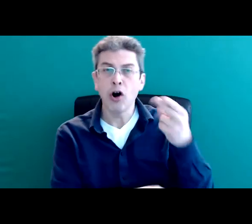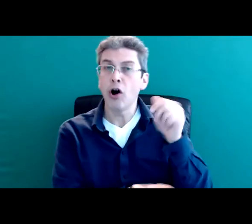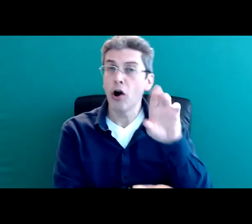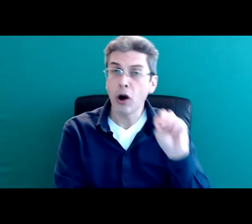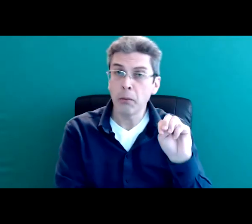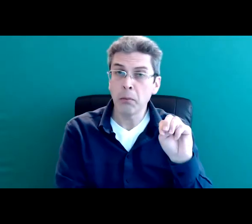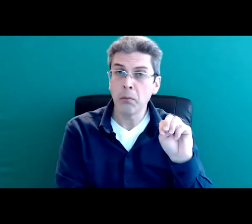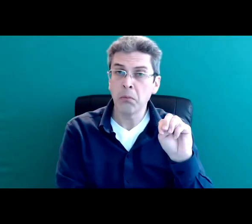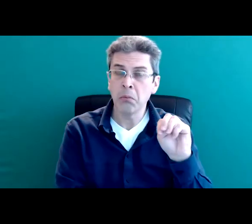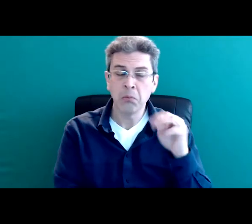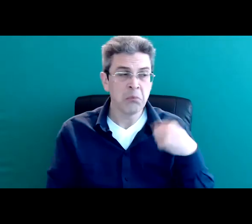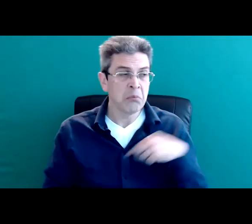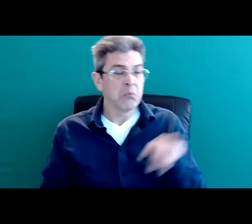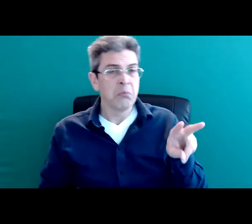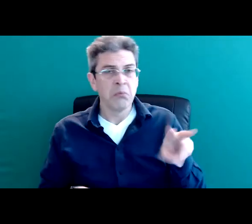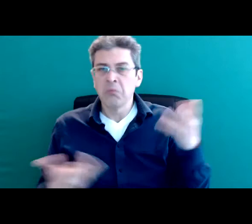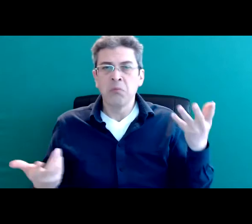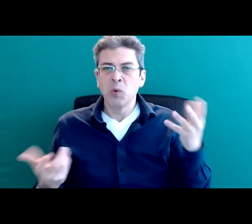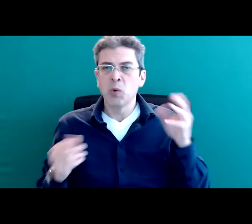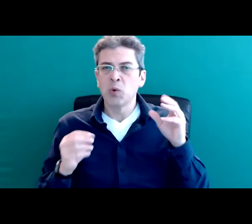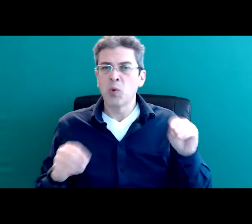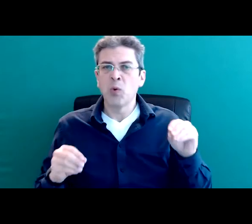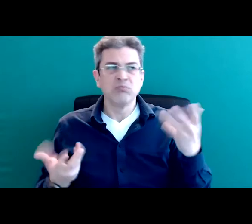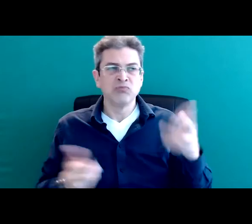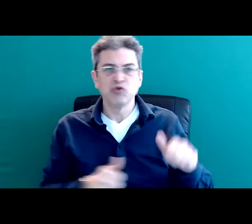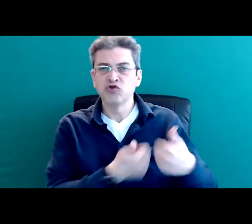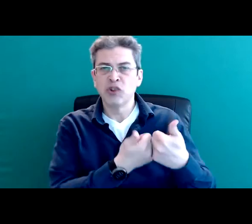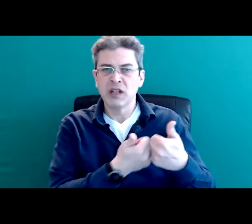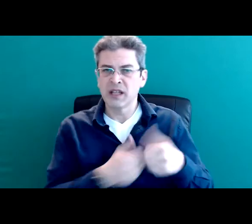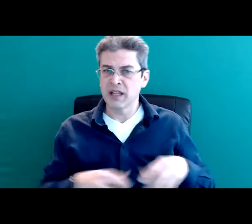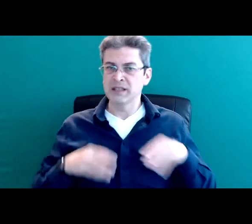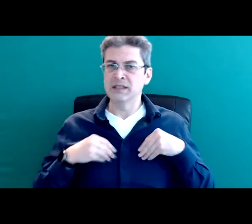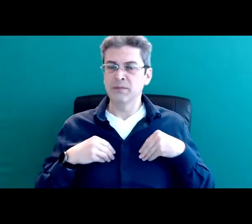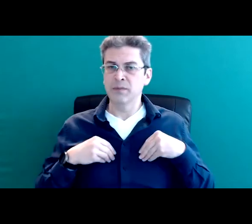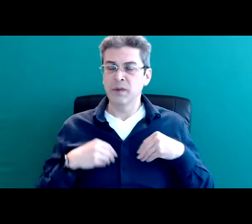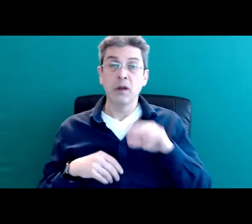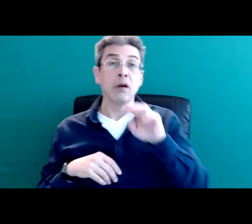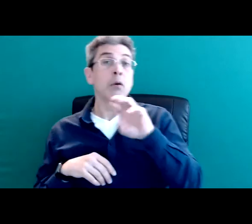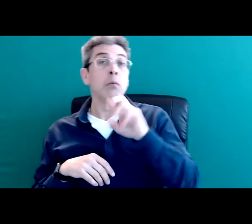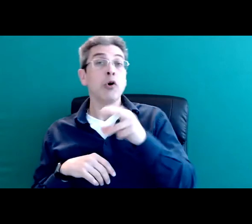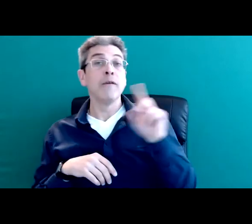to not question. March 1st marked the Disability Day of Mourning,